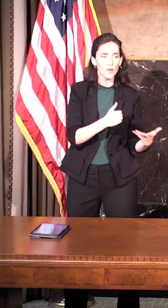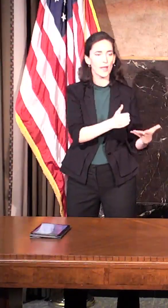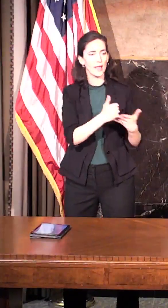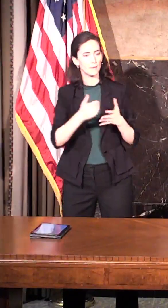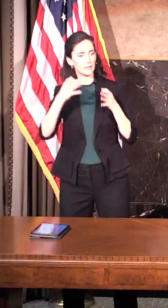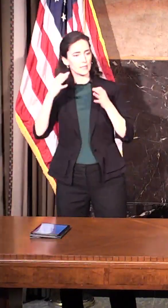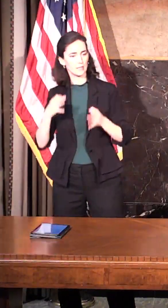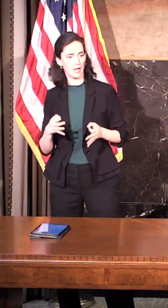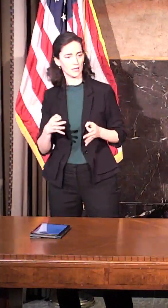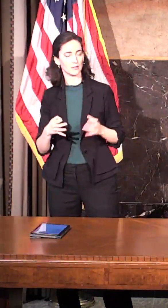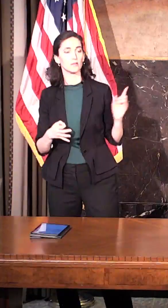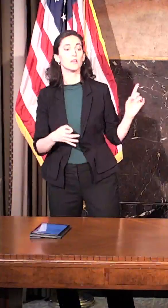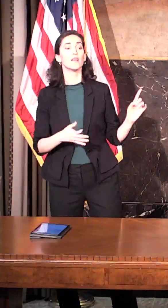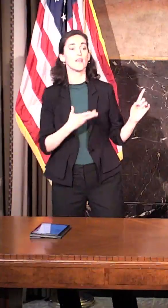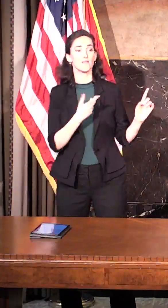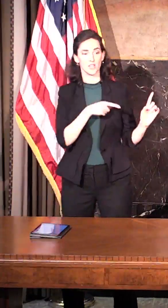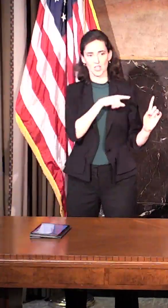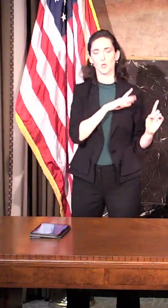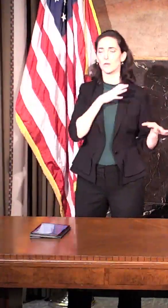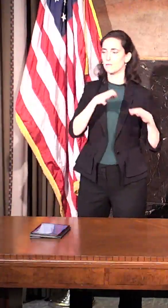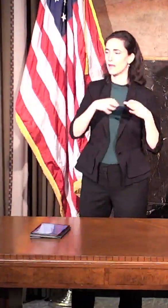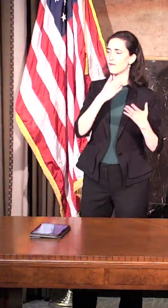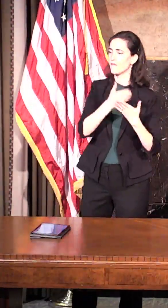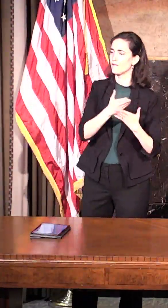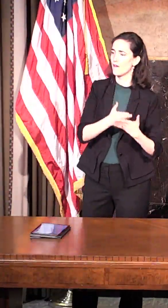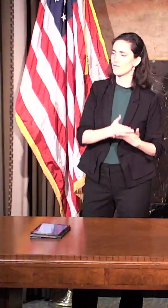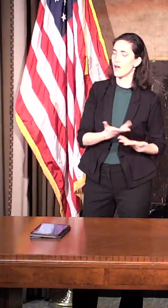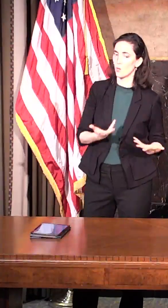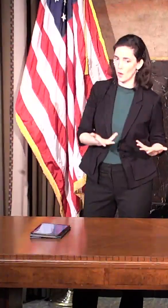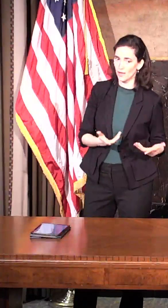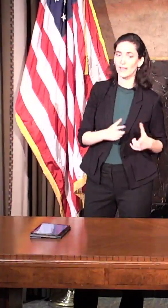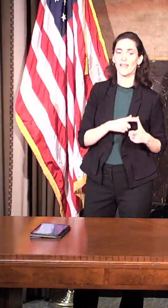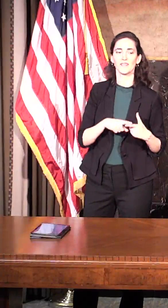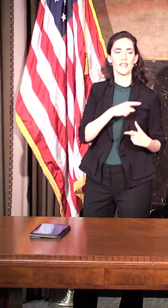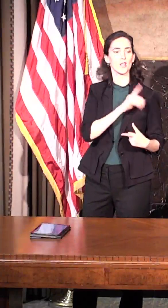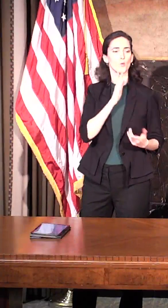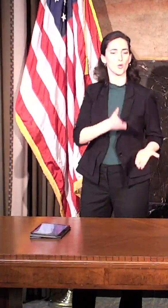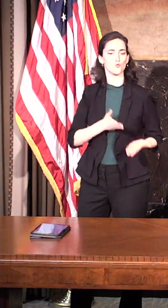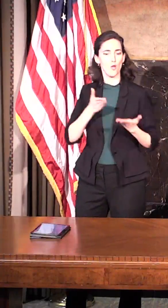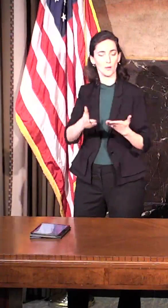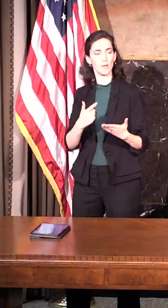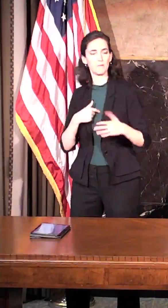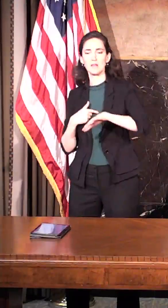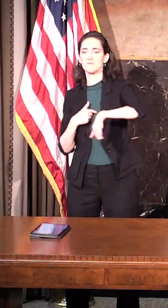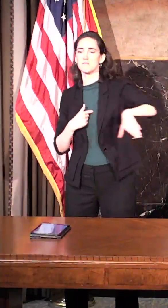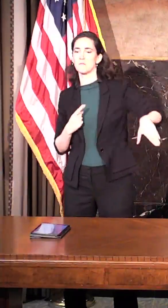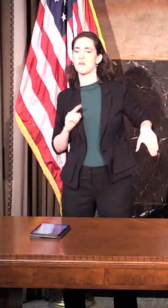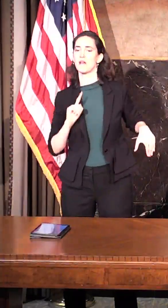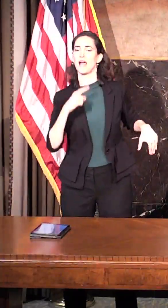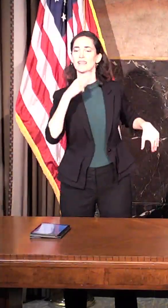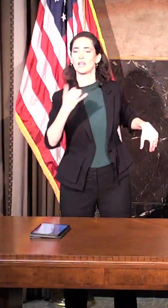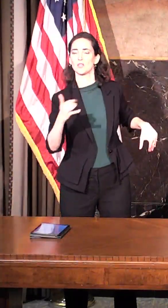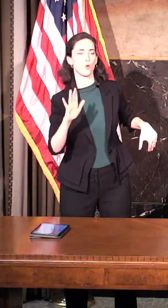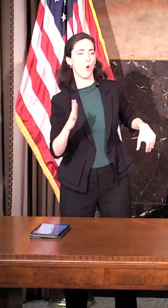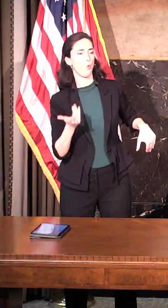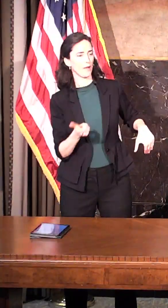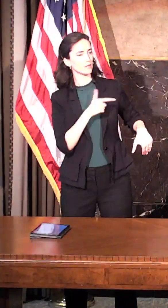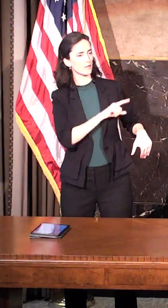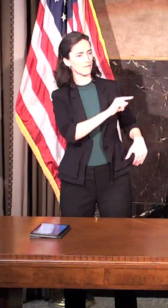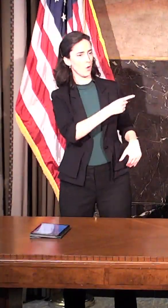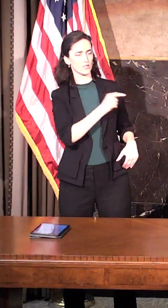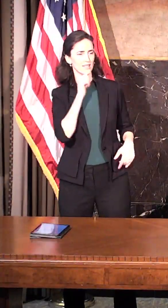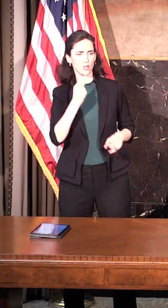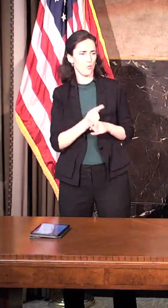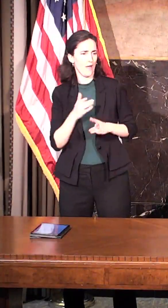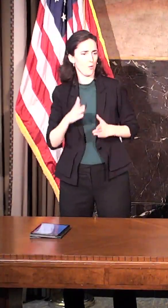up with a recommendation. And I'm just not going to get in front of him by announcing something today, because that's just not the way we